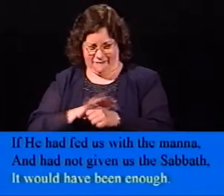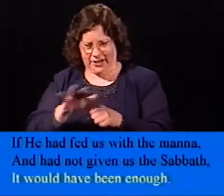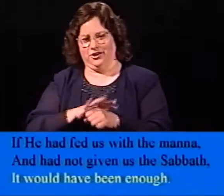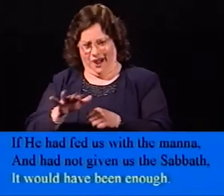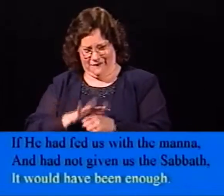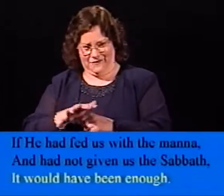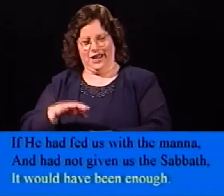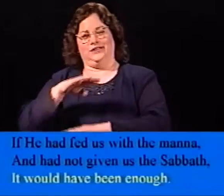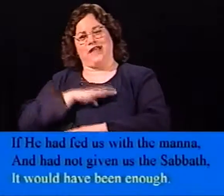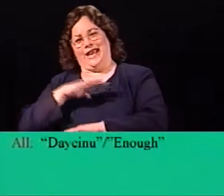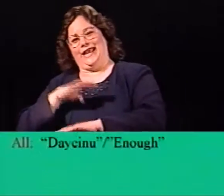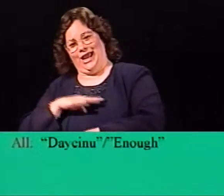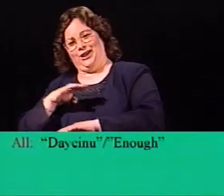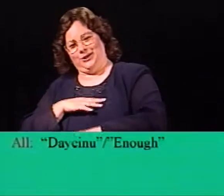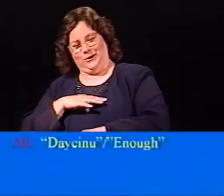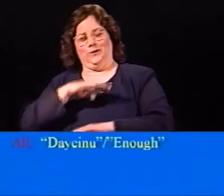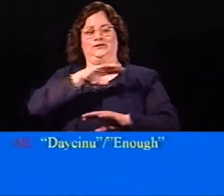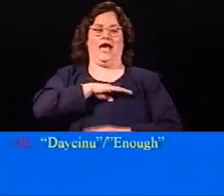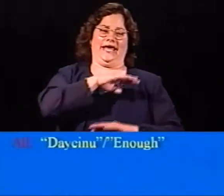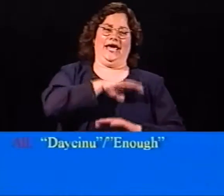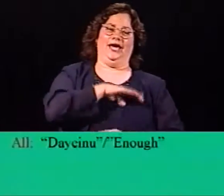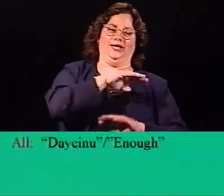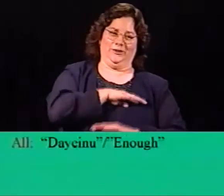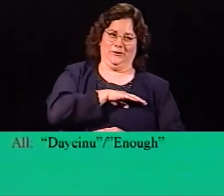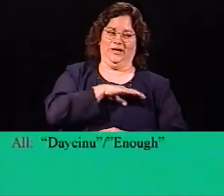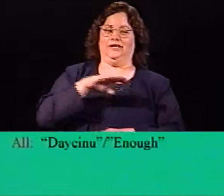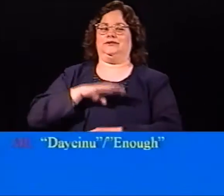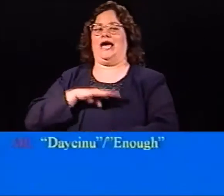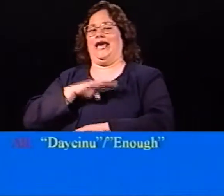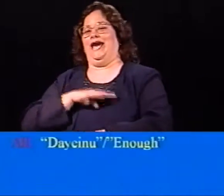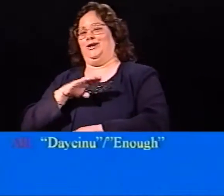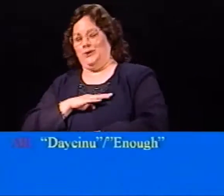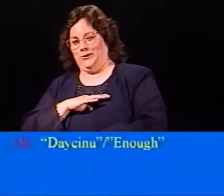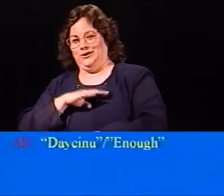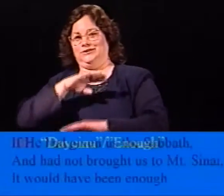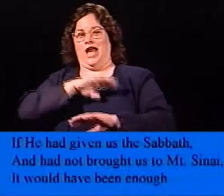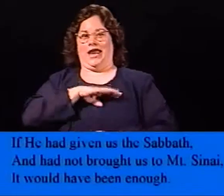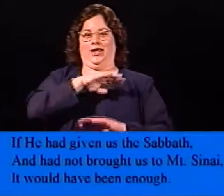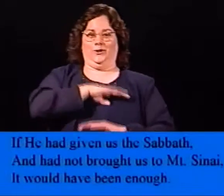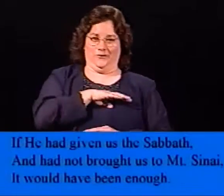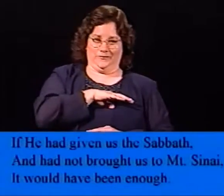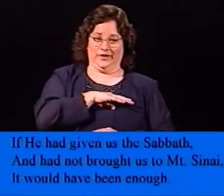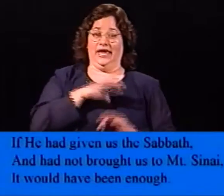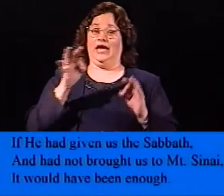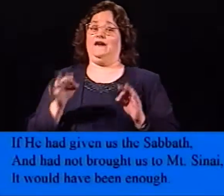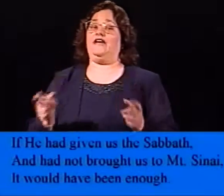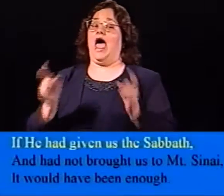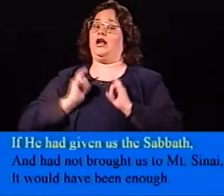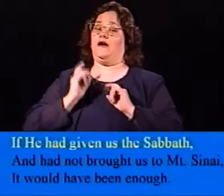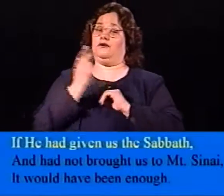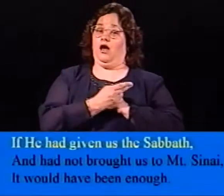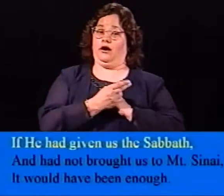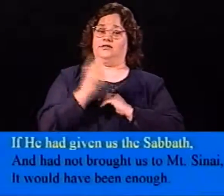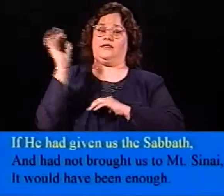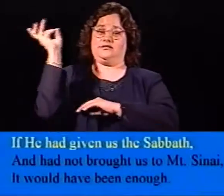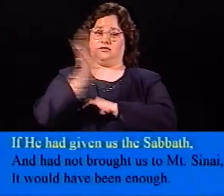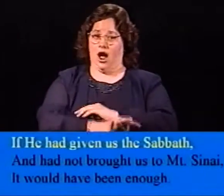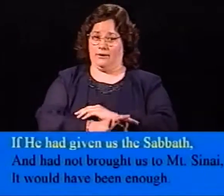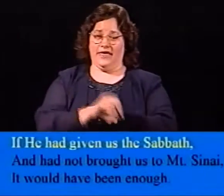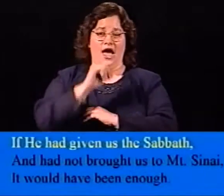Dayenu, enough. Dayenu, enough. If he had given us the Sabbath and had not